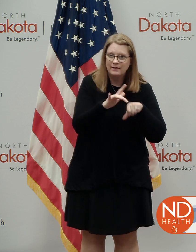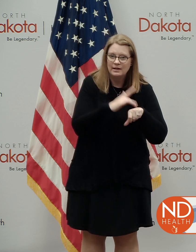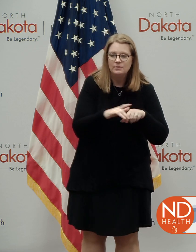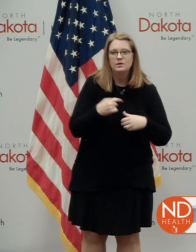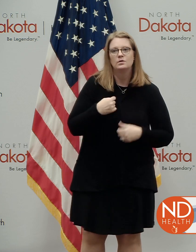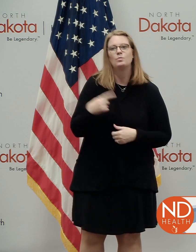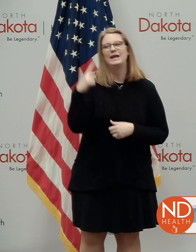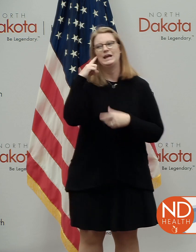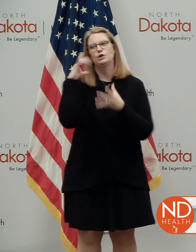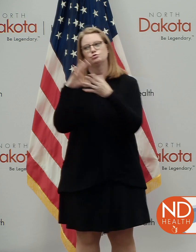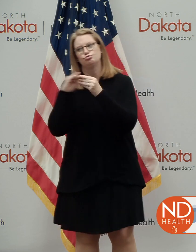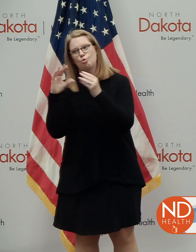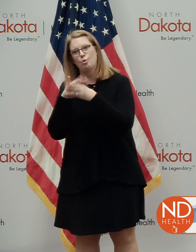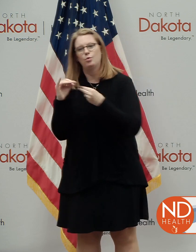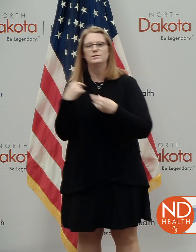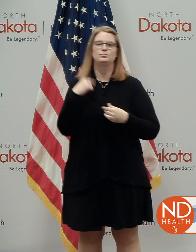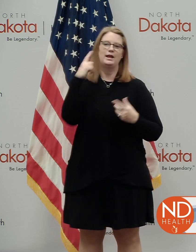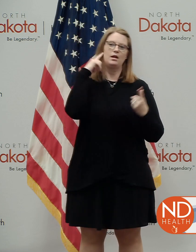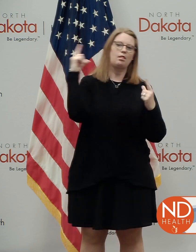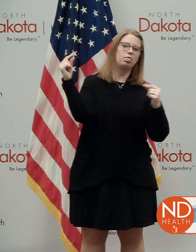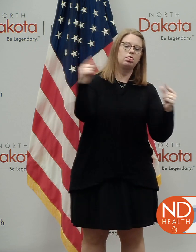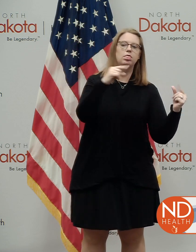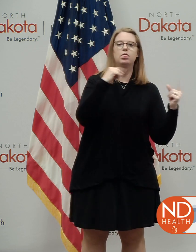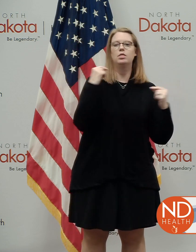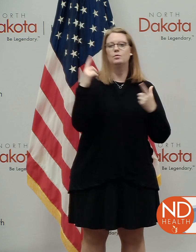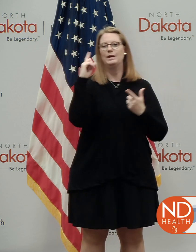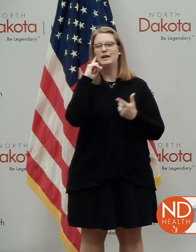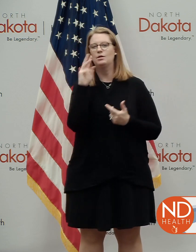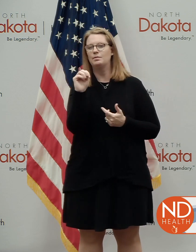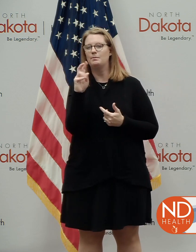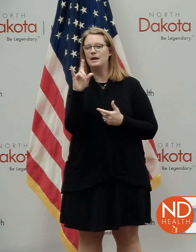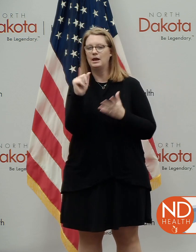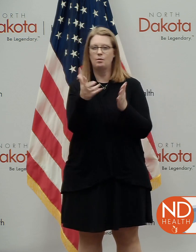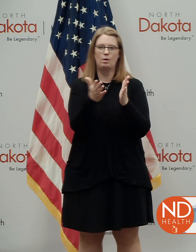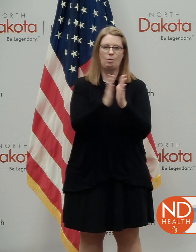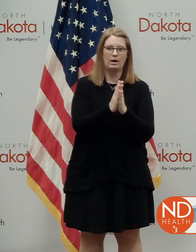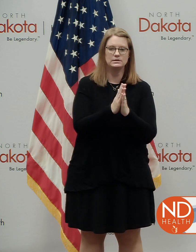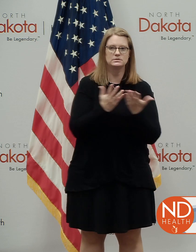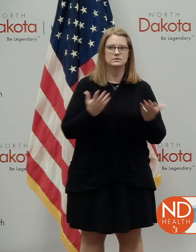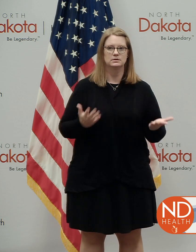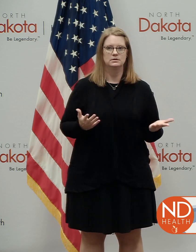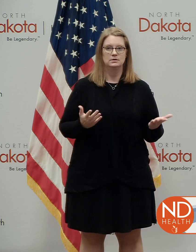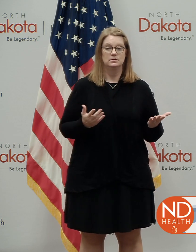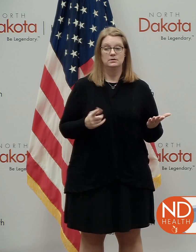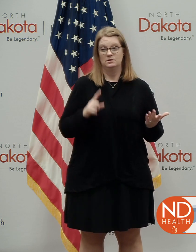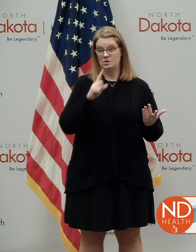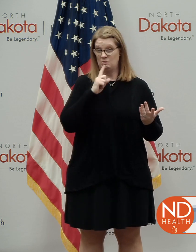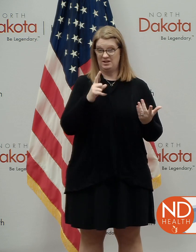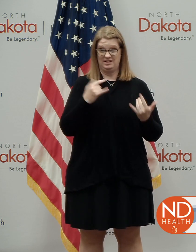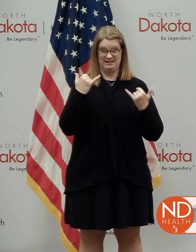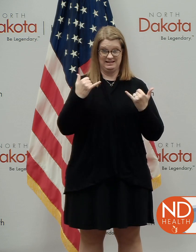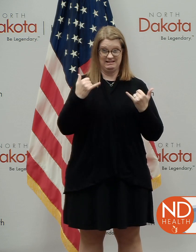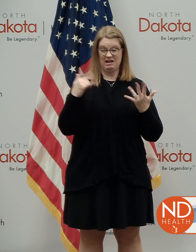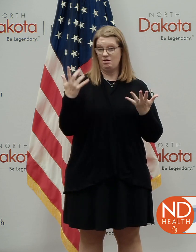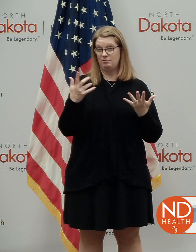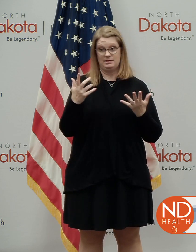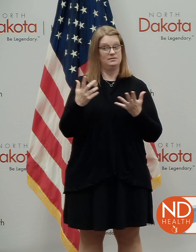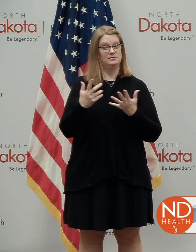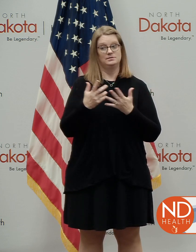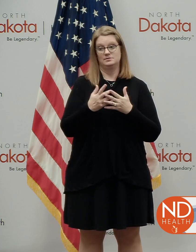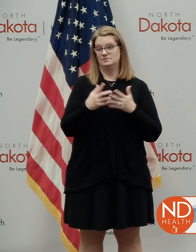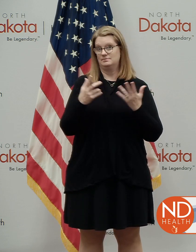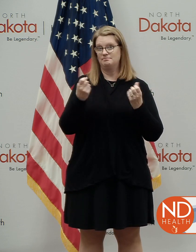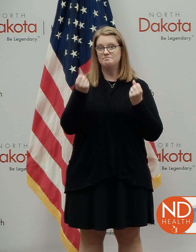hear people's talks, we hear the media requests, and we are at high capacity across our